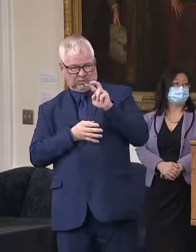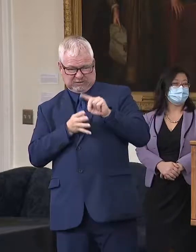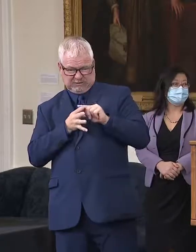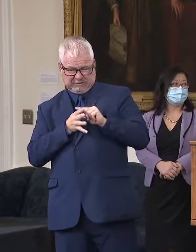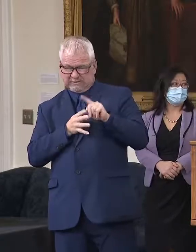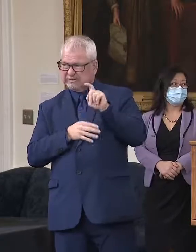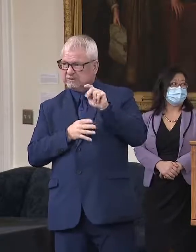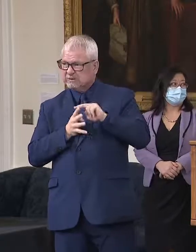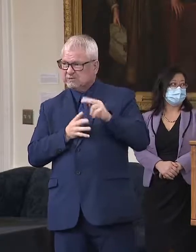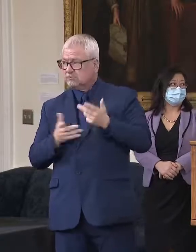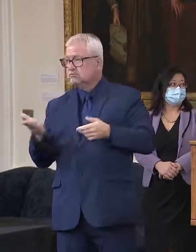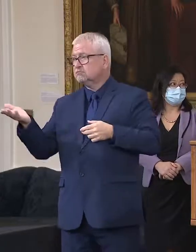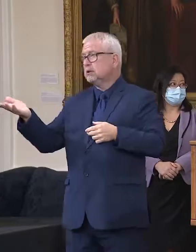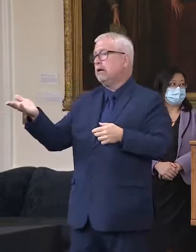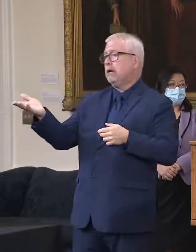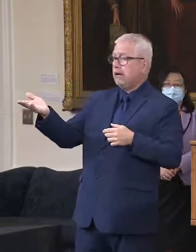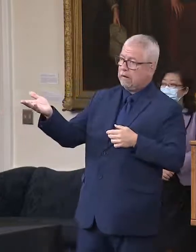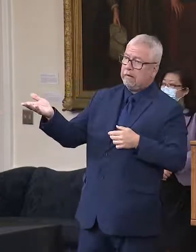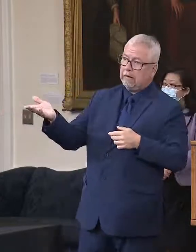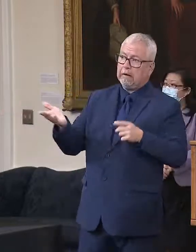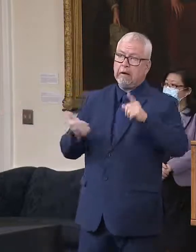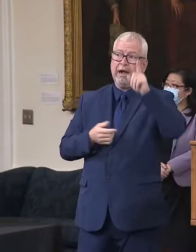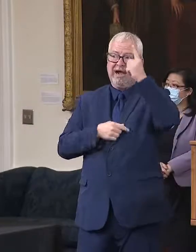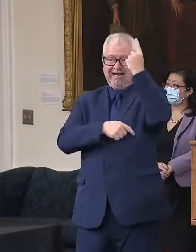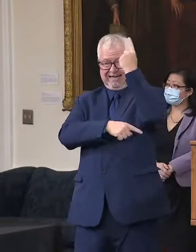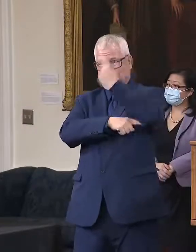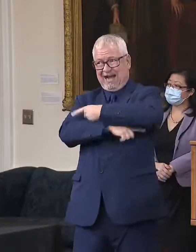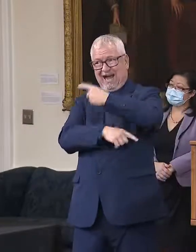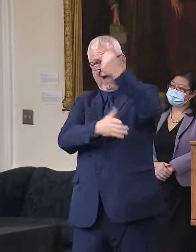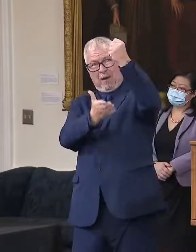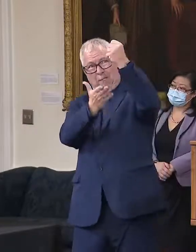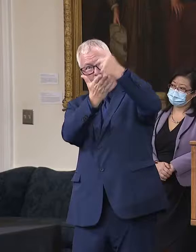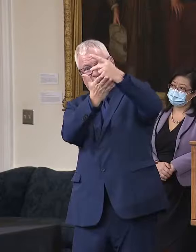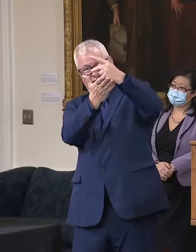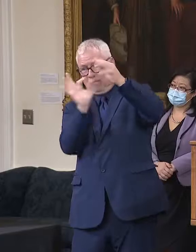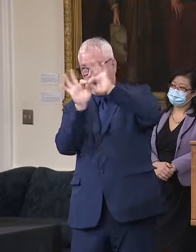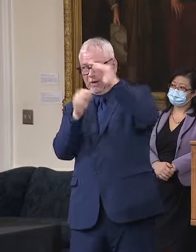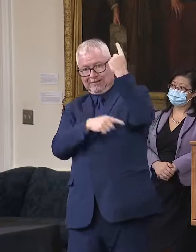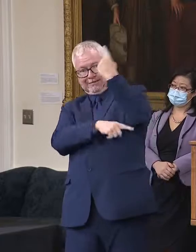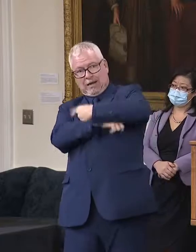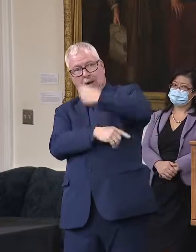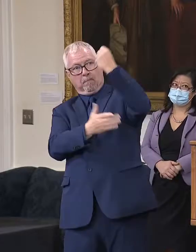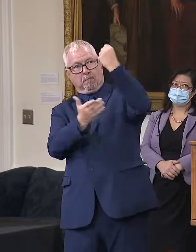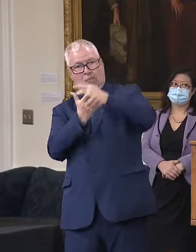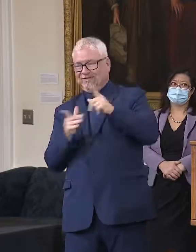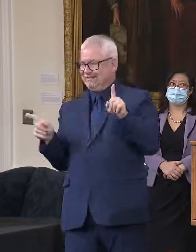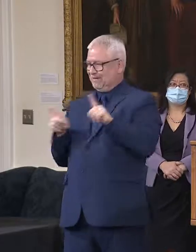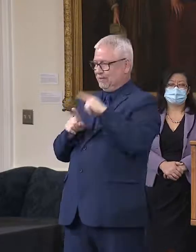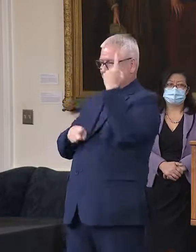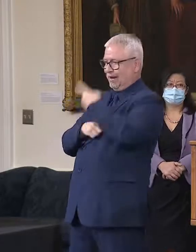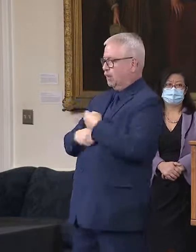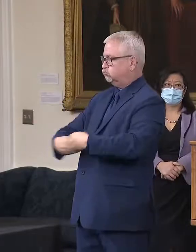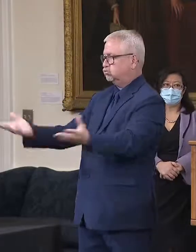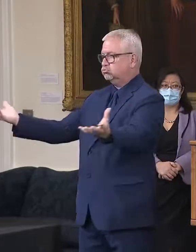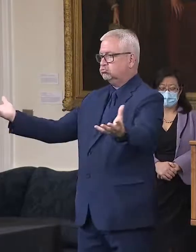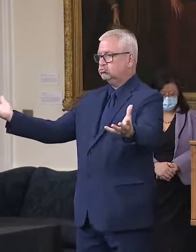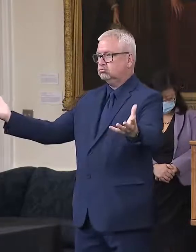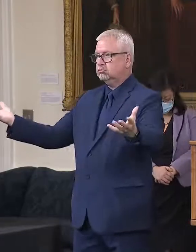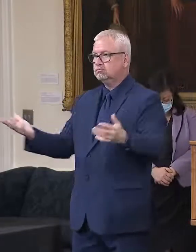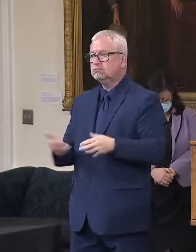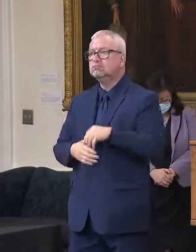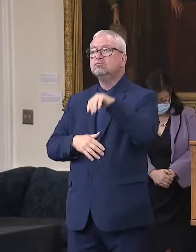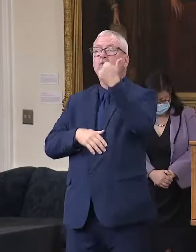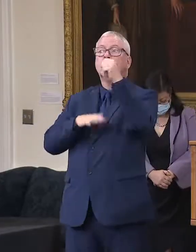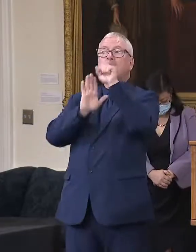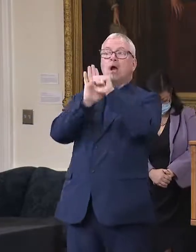they get the approval. Whatever, yeah. Is it here in our state yet? Not yet, but we